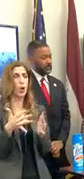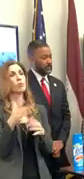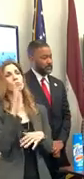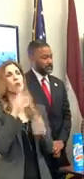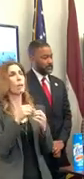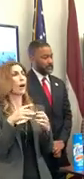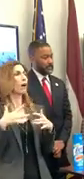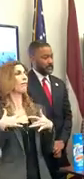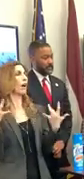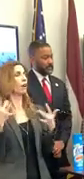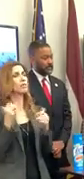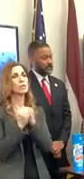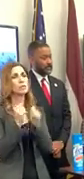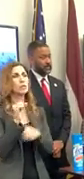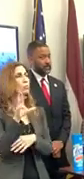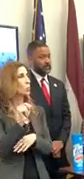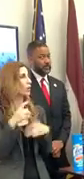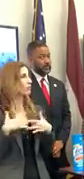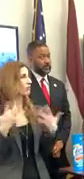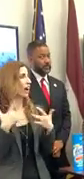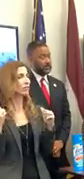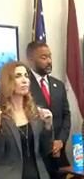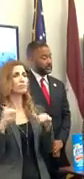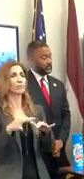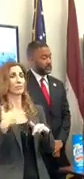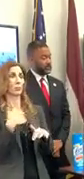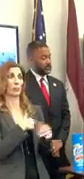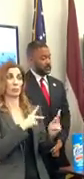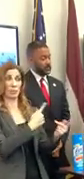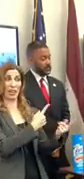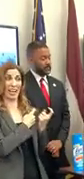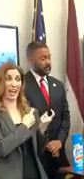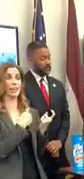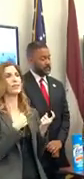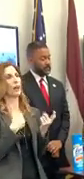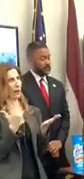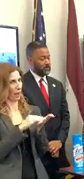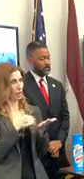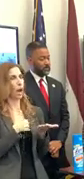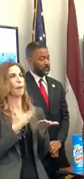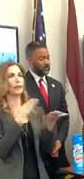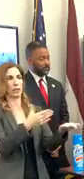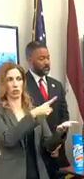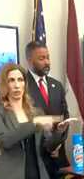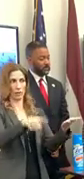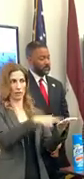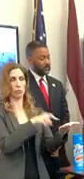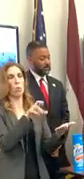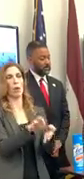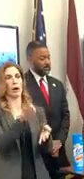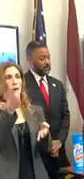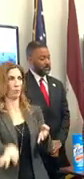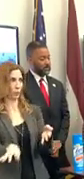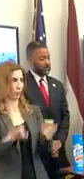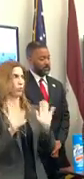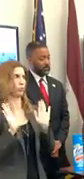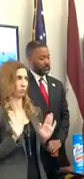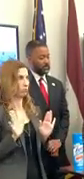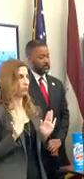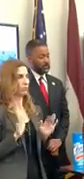events and other things, when I am asked, I am suggesting that they postpone or cancel those events